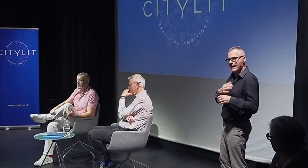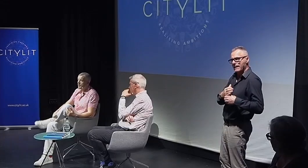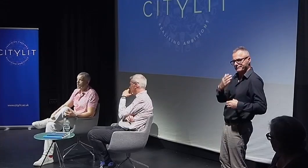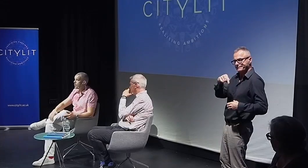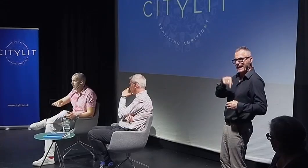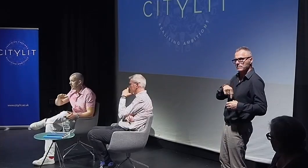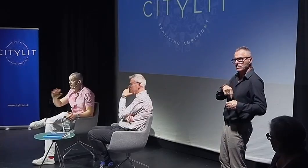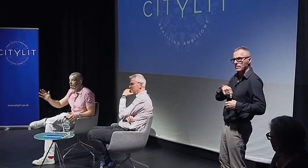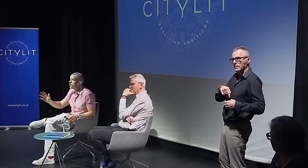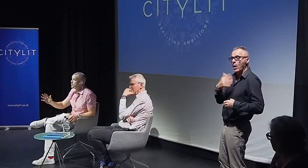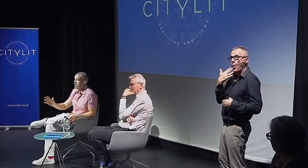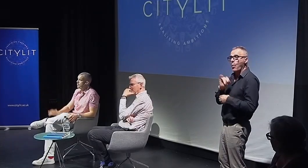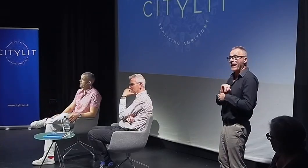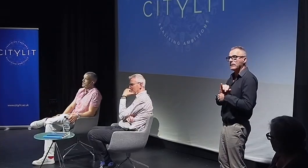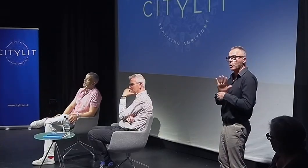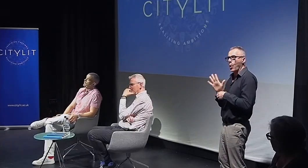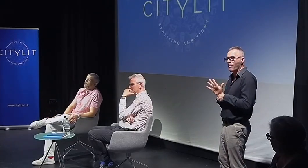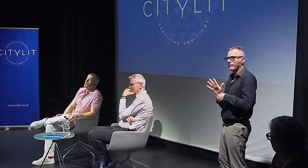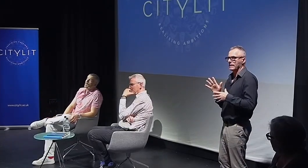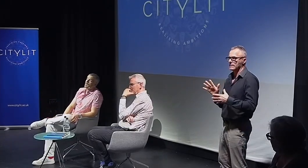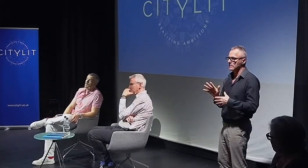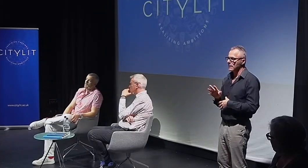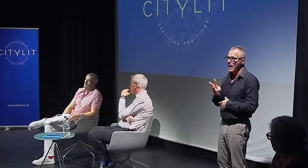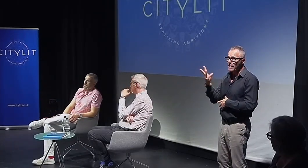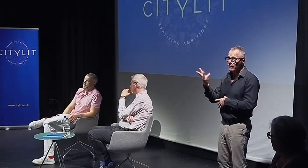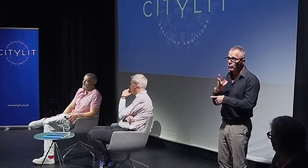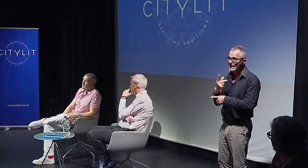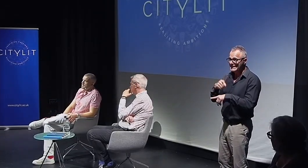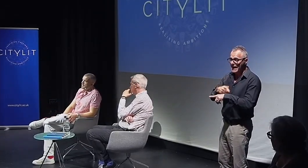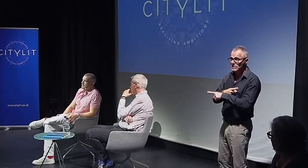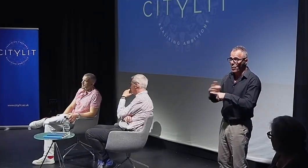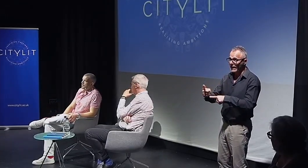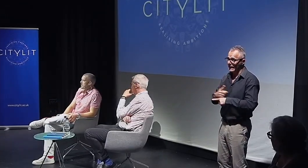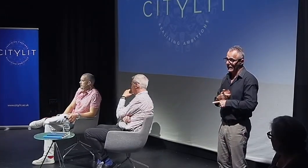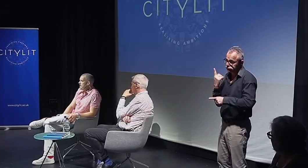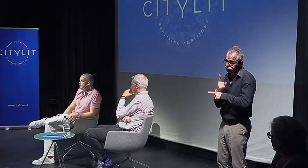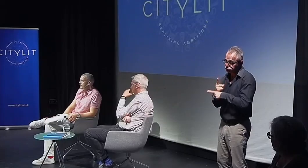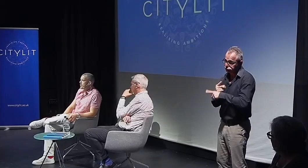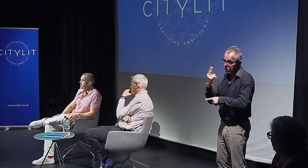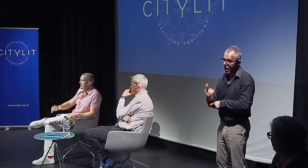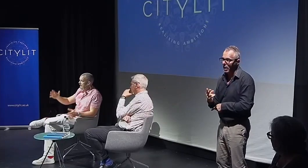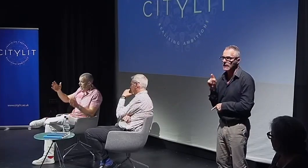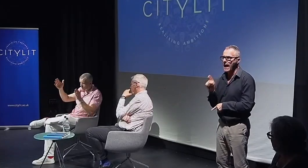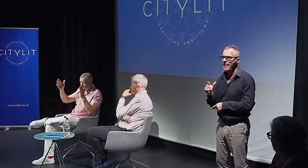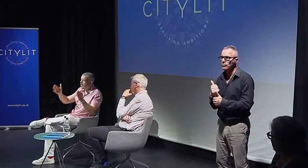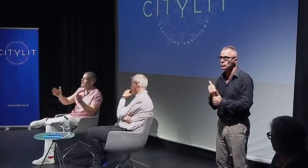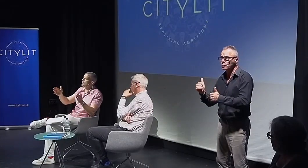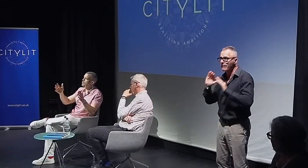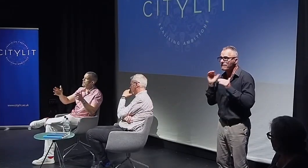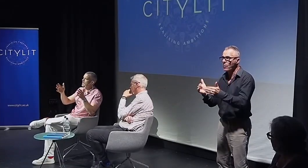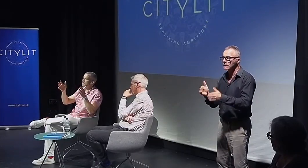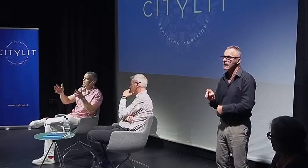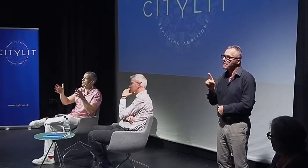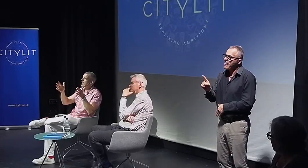COVID, we went into overdrive. We were doing like 3 a week, and it was an amazing focus, but that sort of